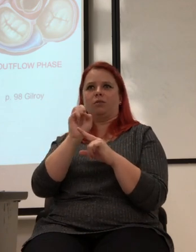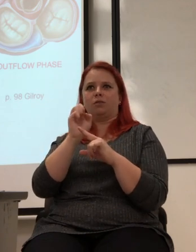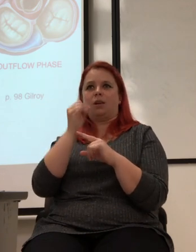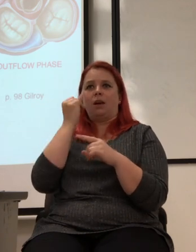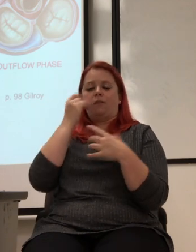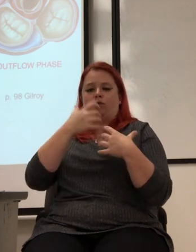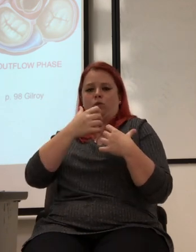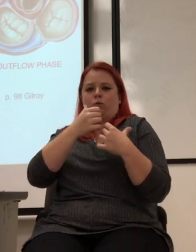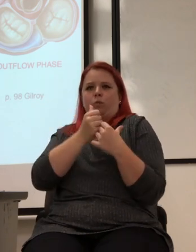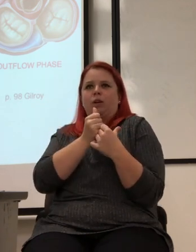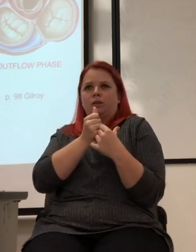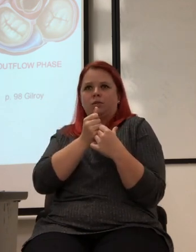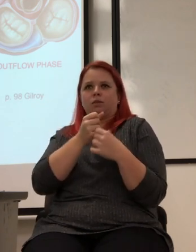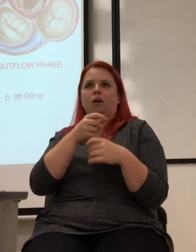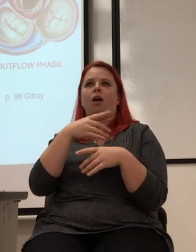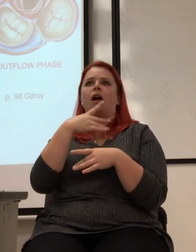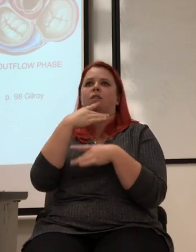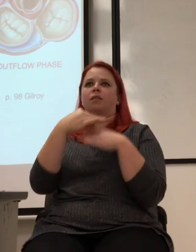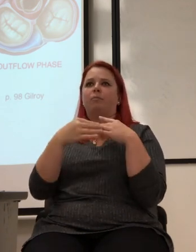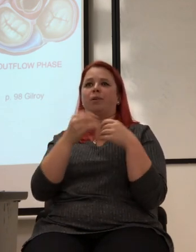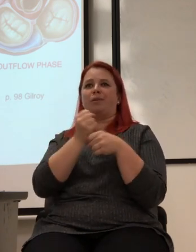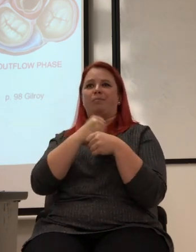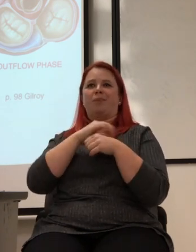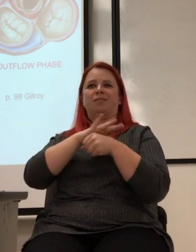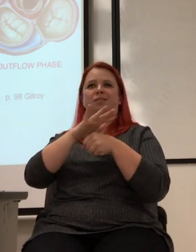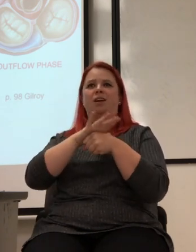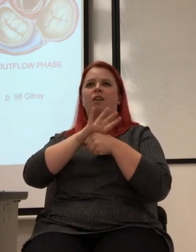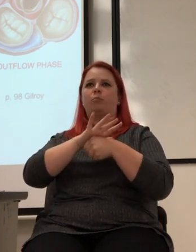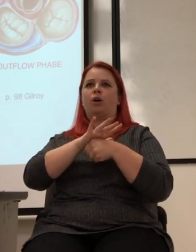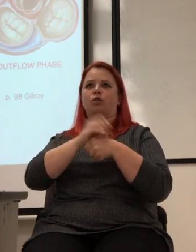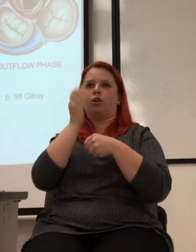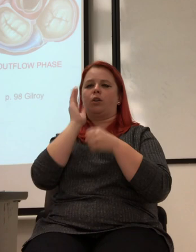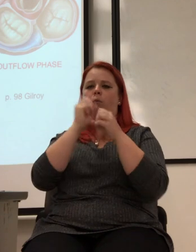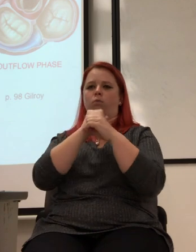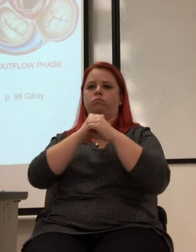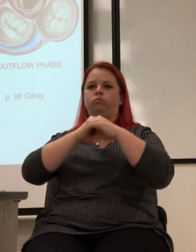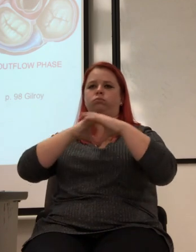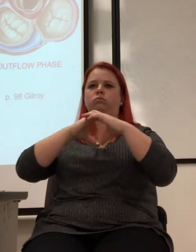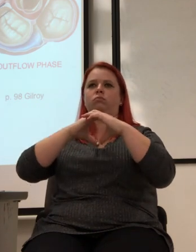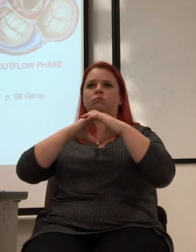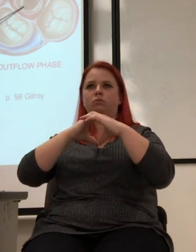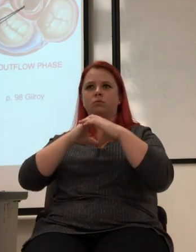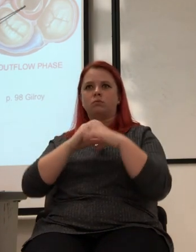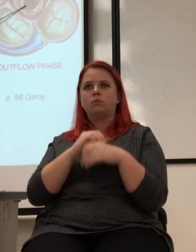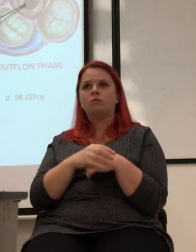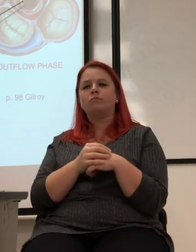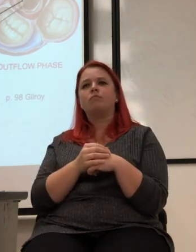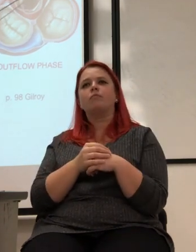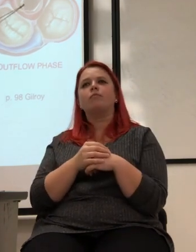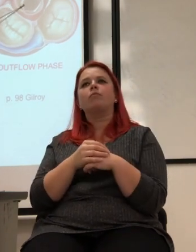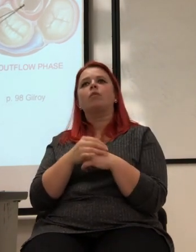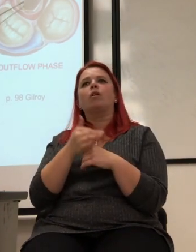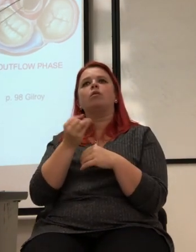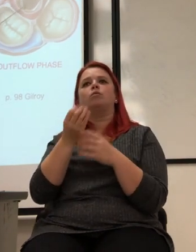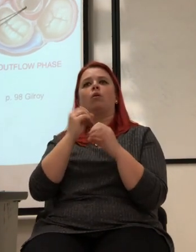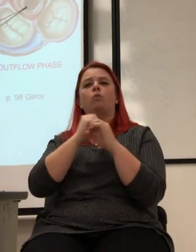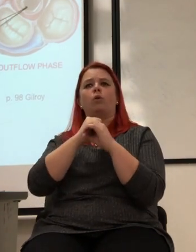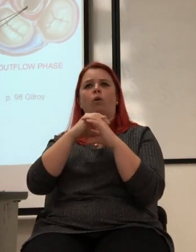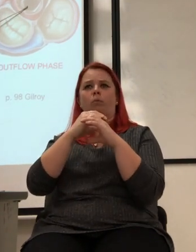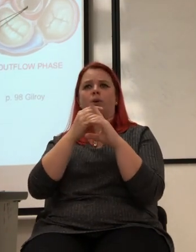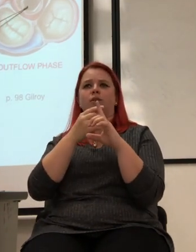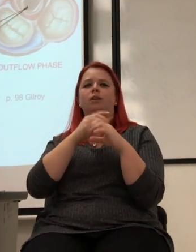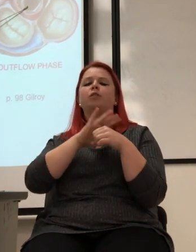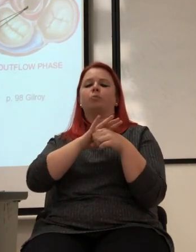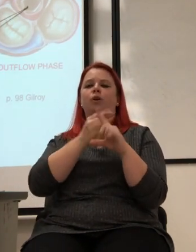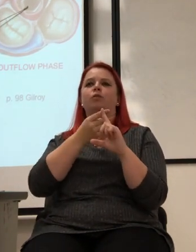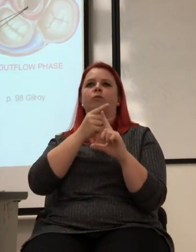the blood out of them. When you generate enough pressure, that open. So what opens them is pressure